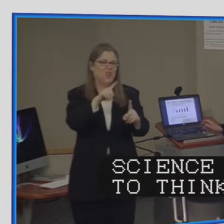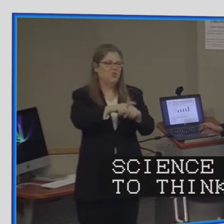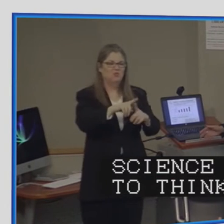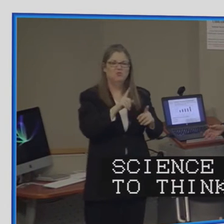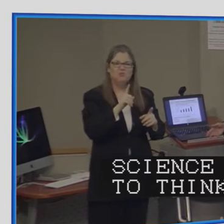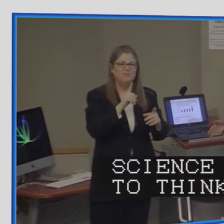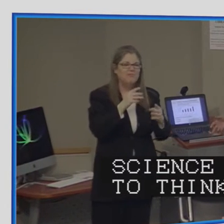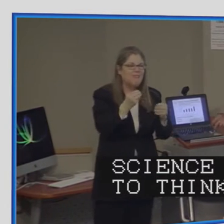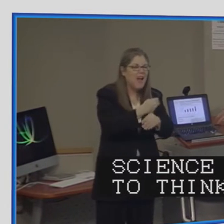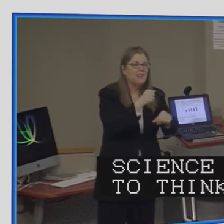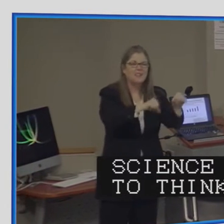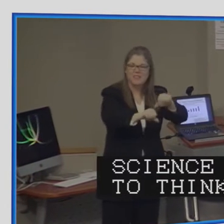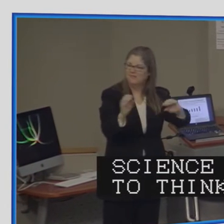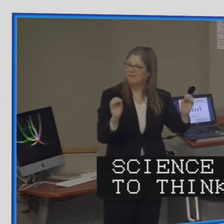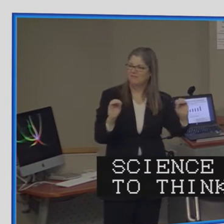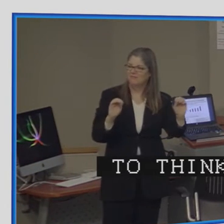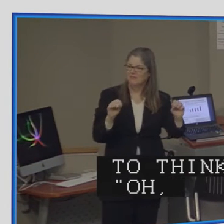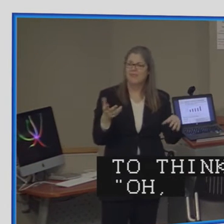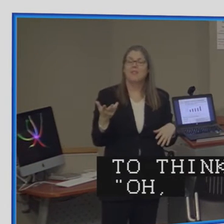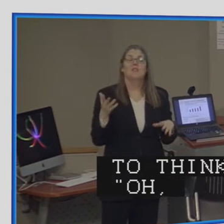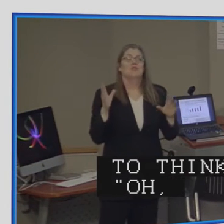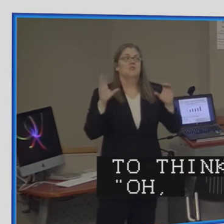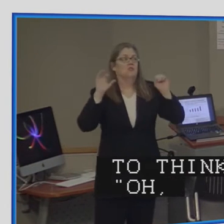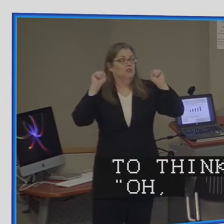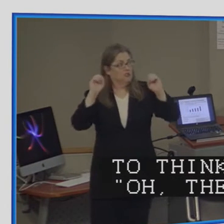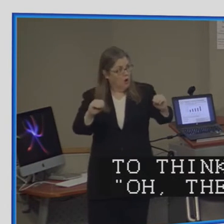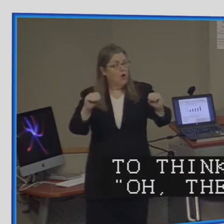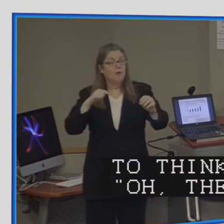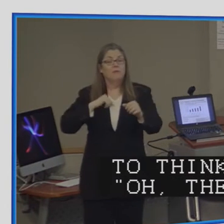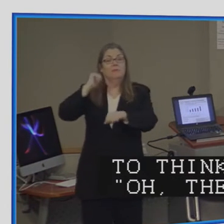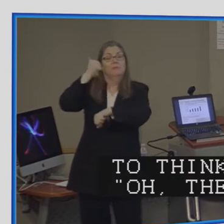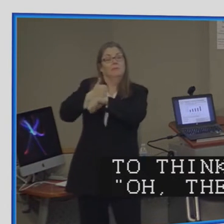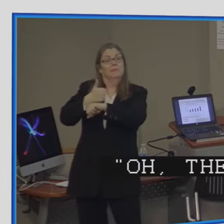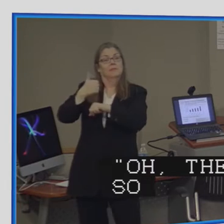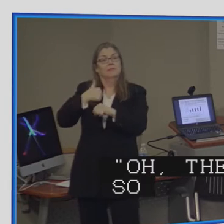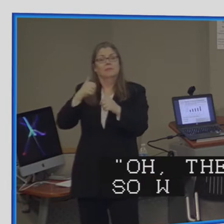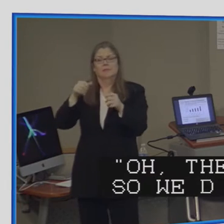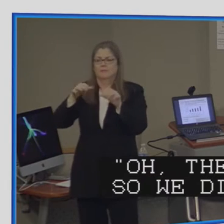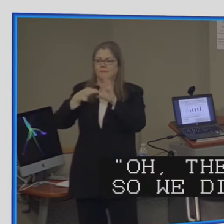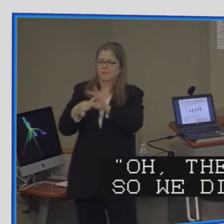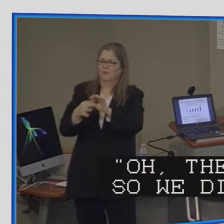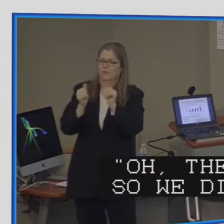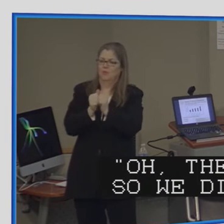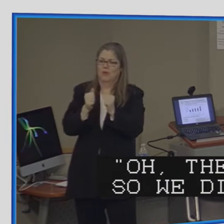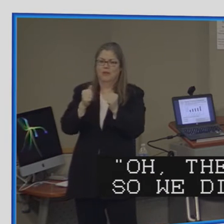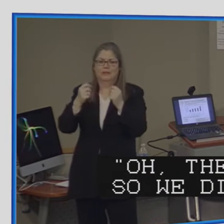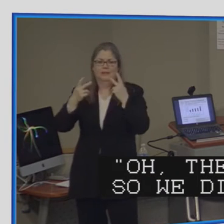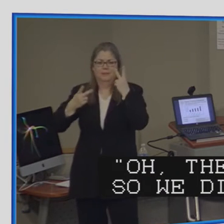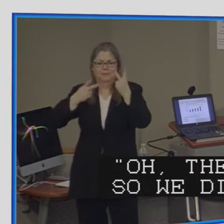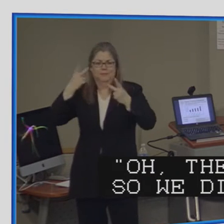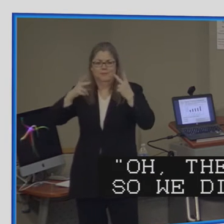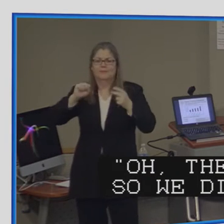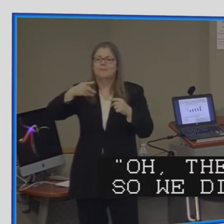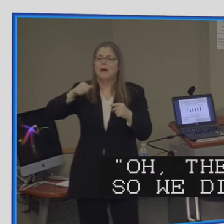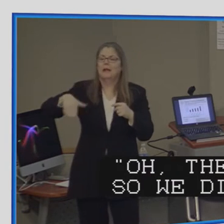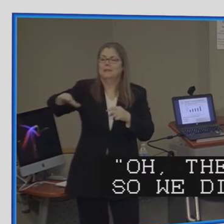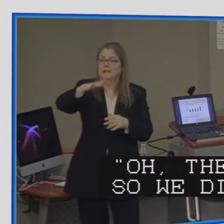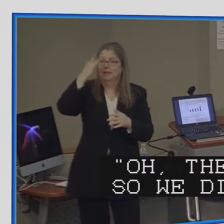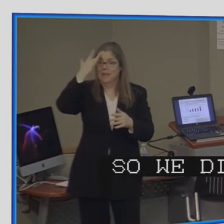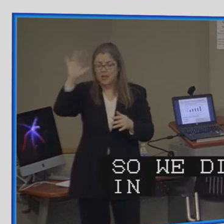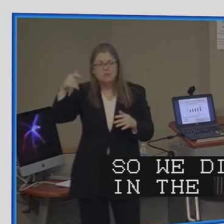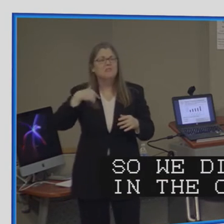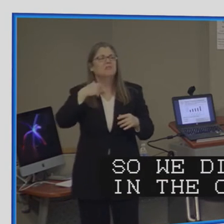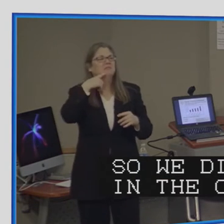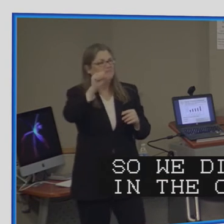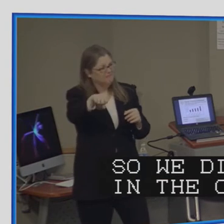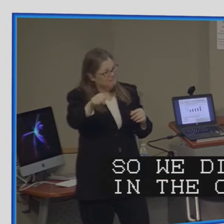in the center to assess the idea that spatial thinking was either not malleable at all or not malleable